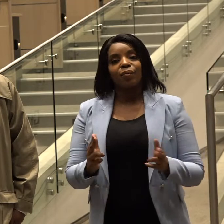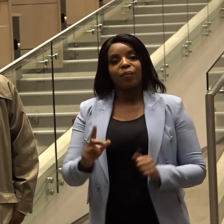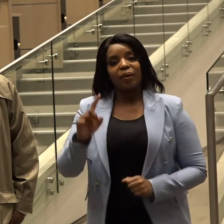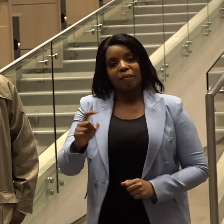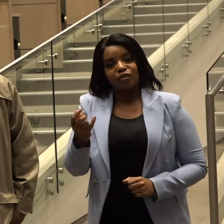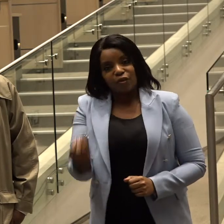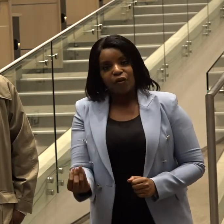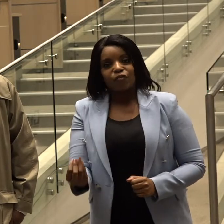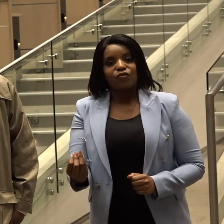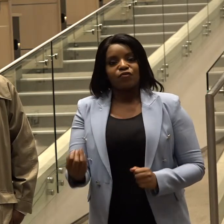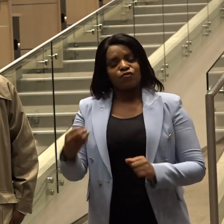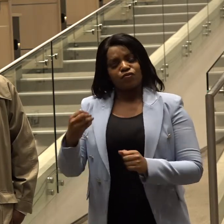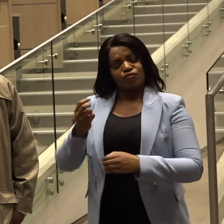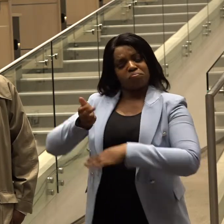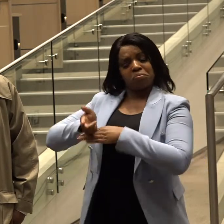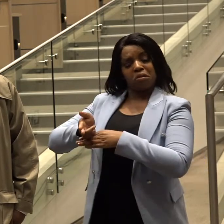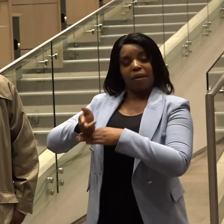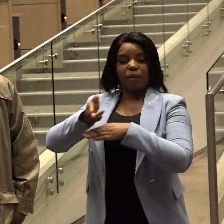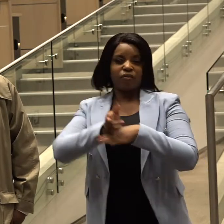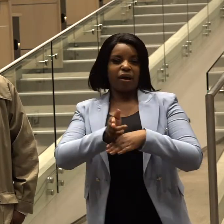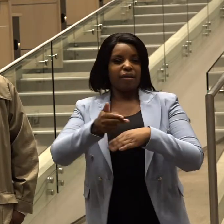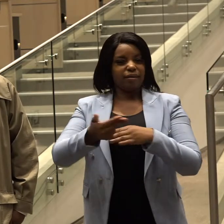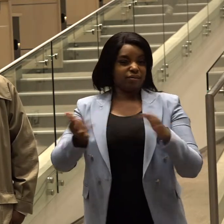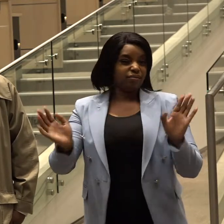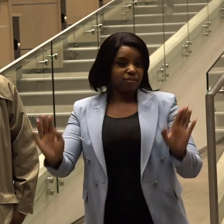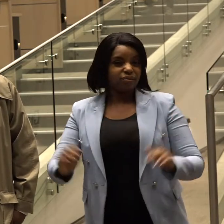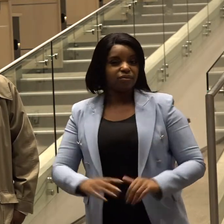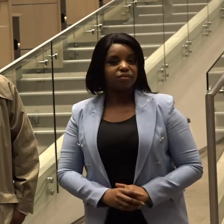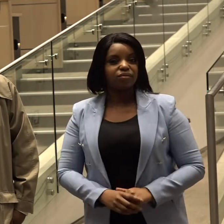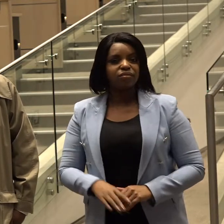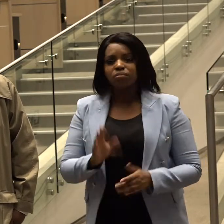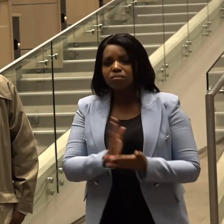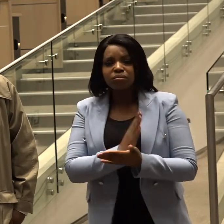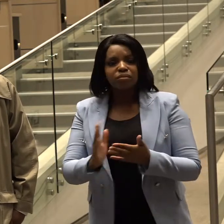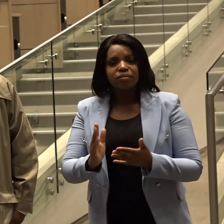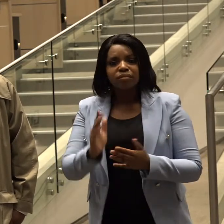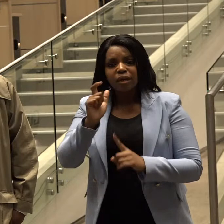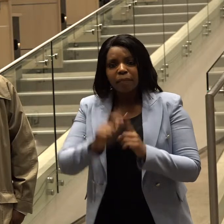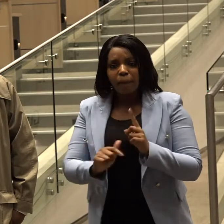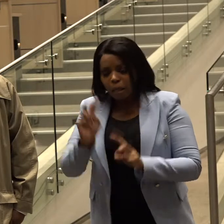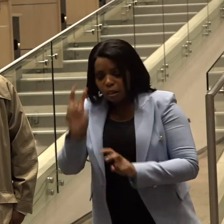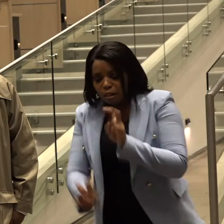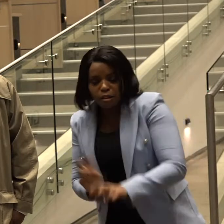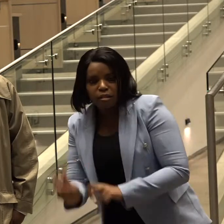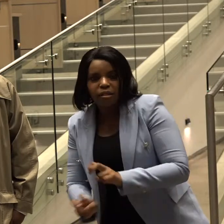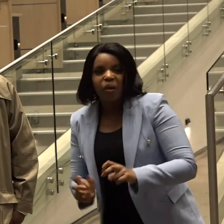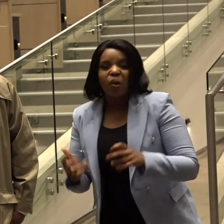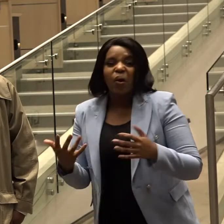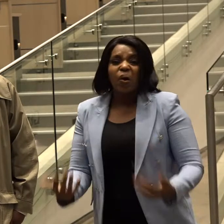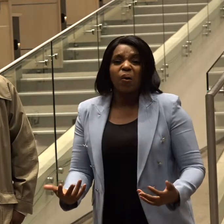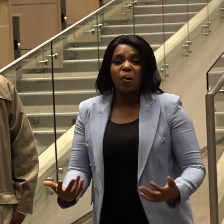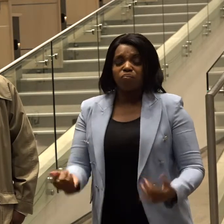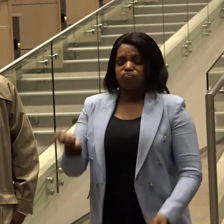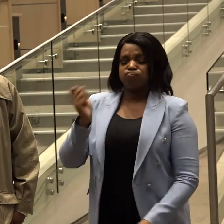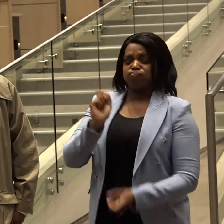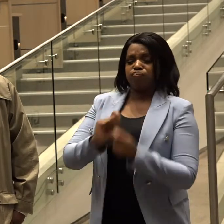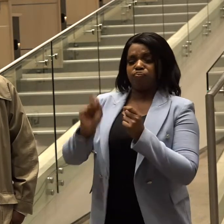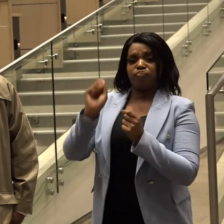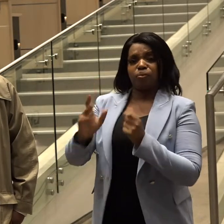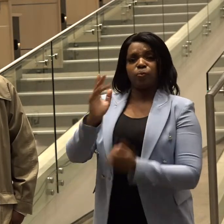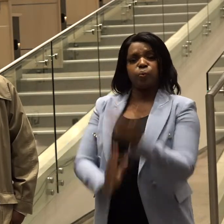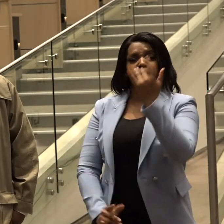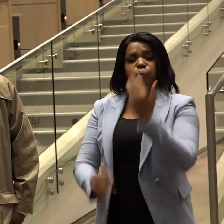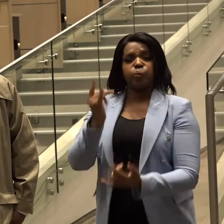that anybody who stole the cable the band The Chain any damage you can think of to